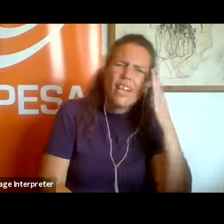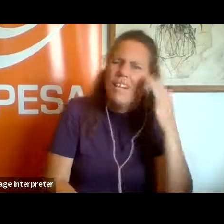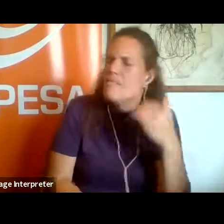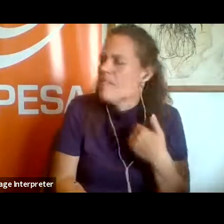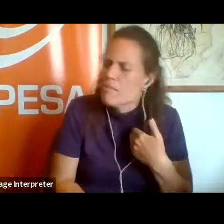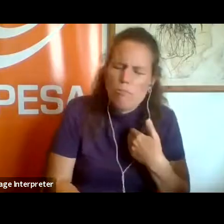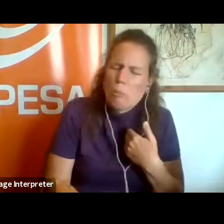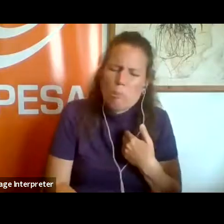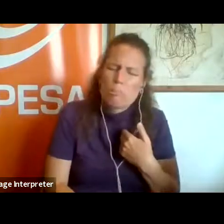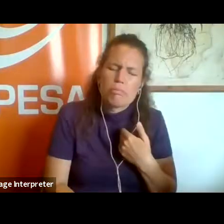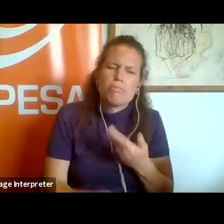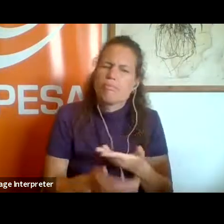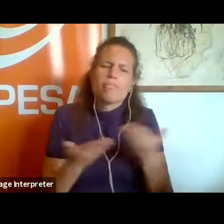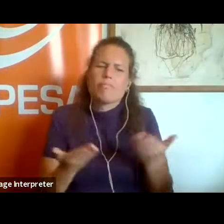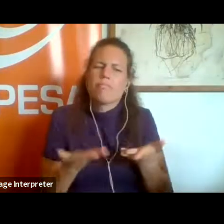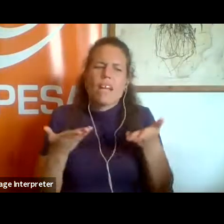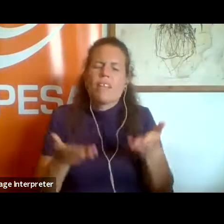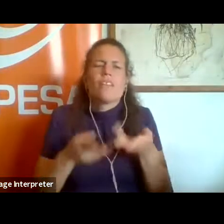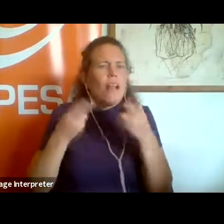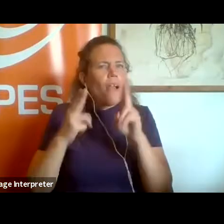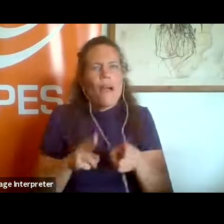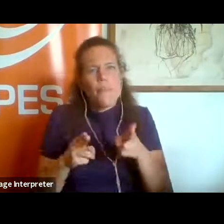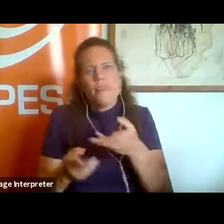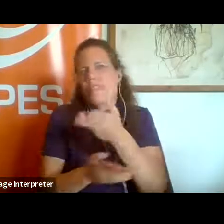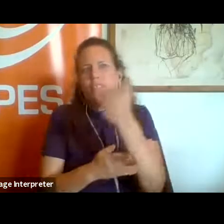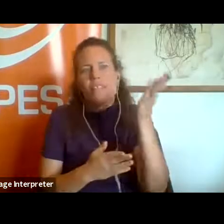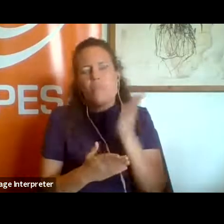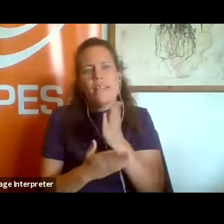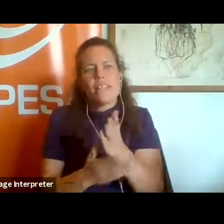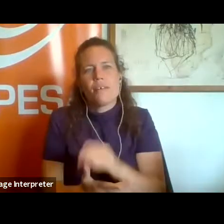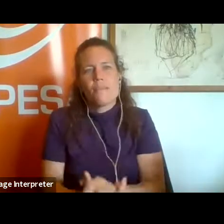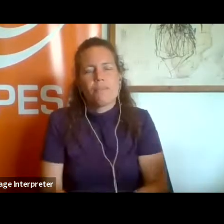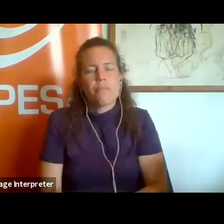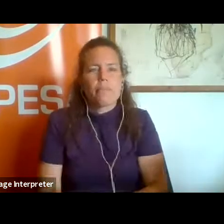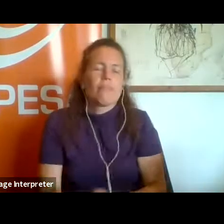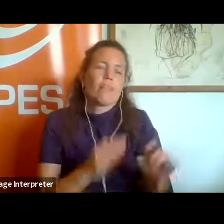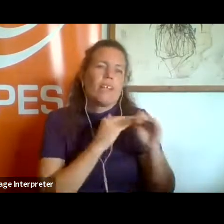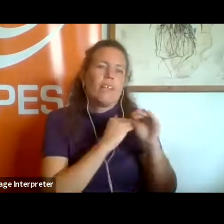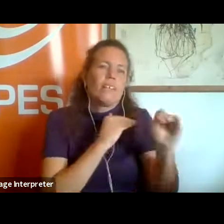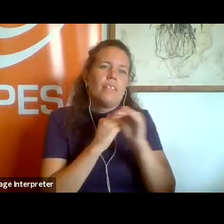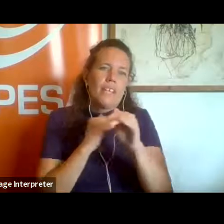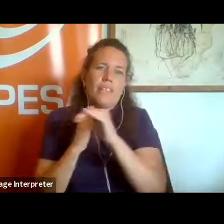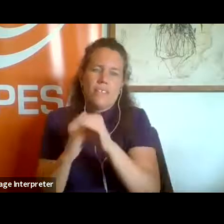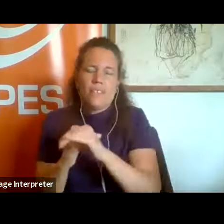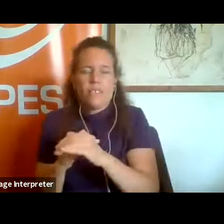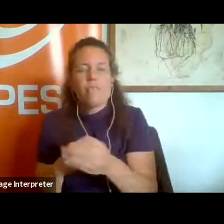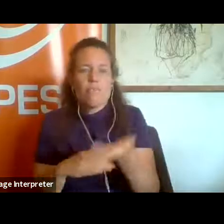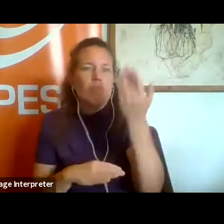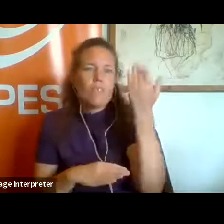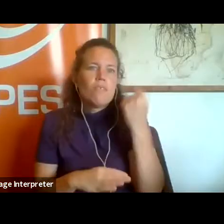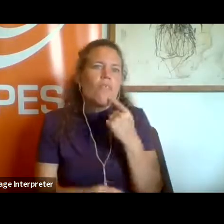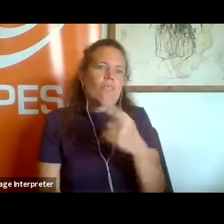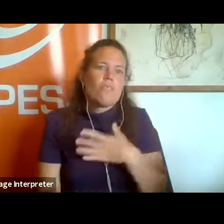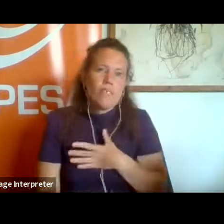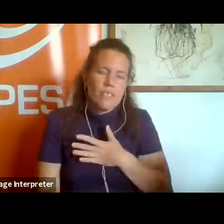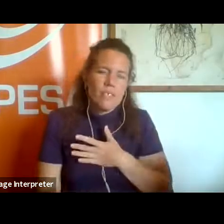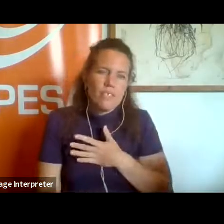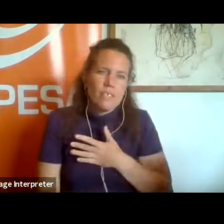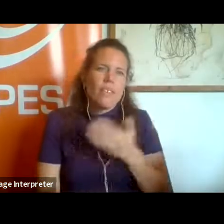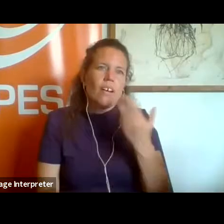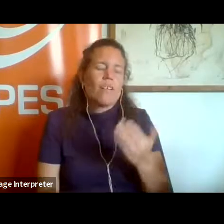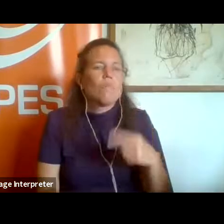happens, particularly within this space. Obviously, like nations, as I've said before, are investing into offensive